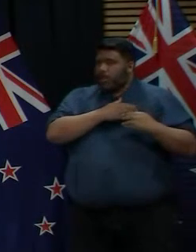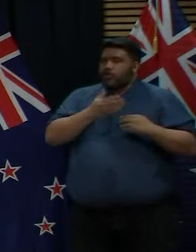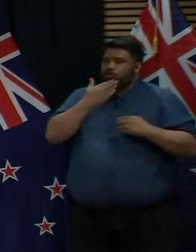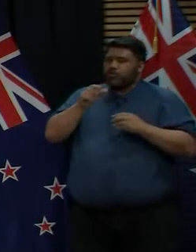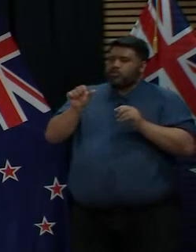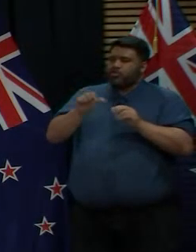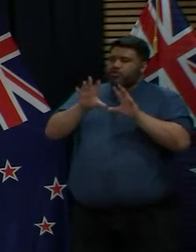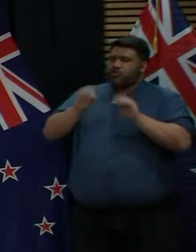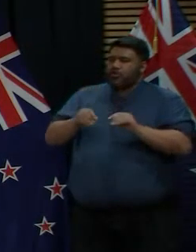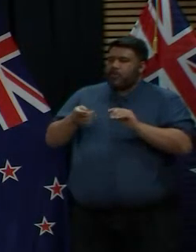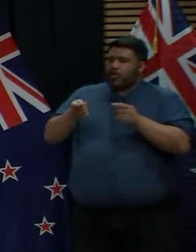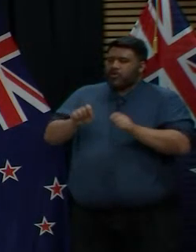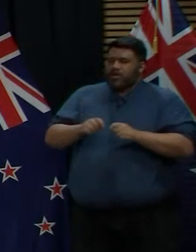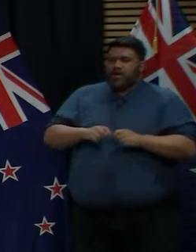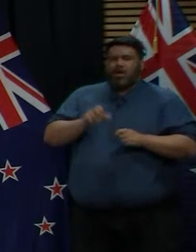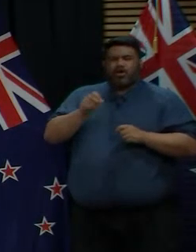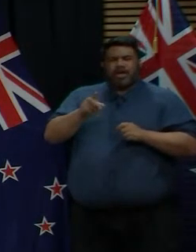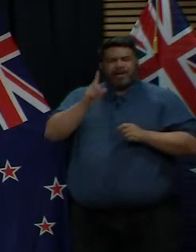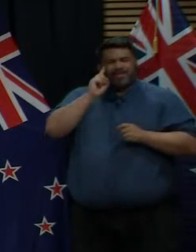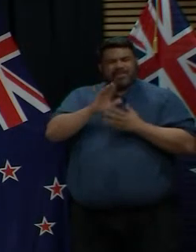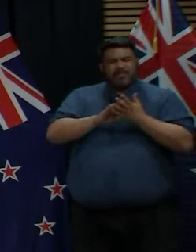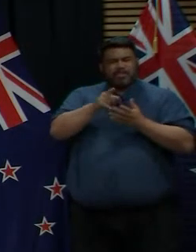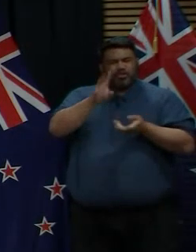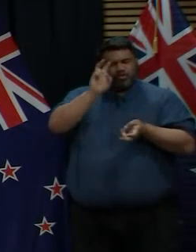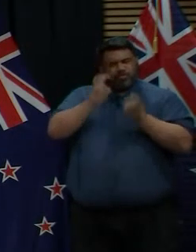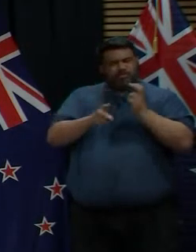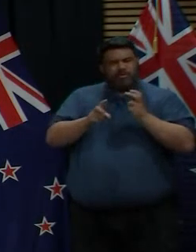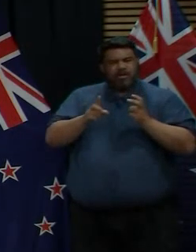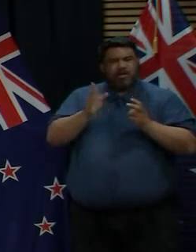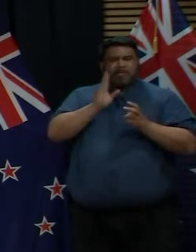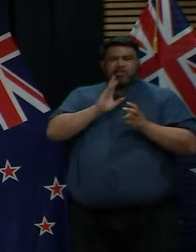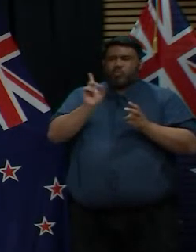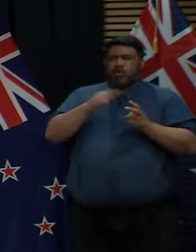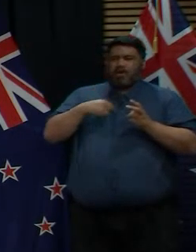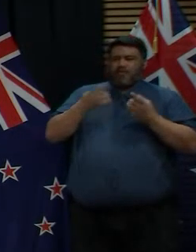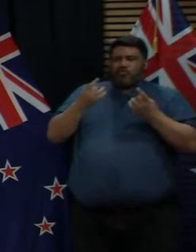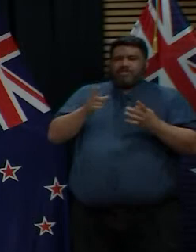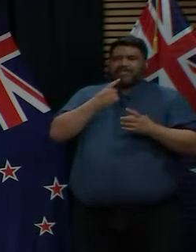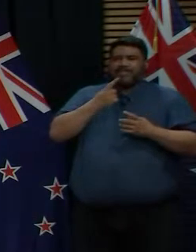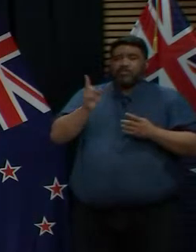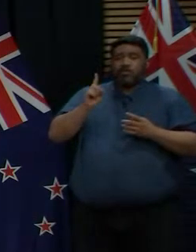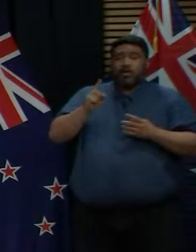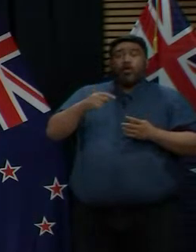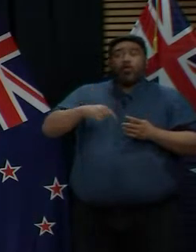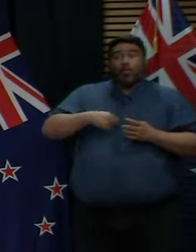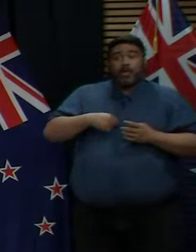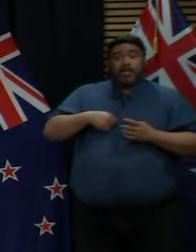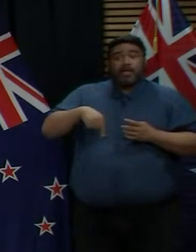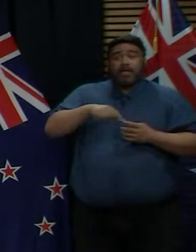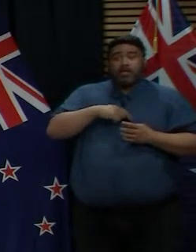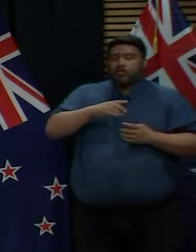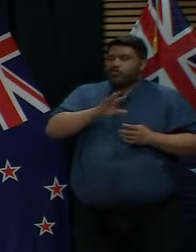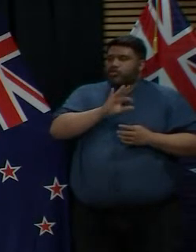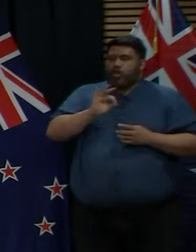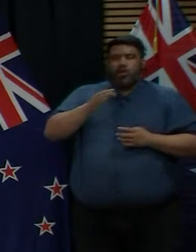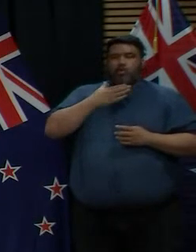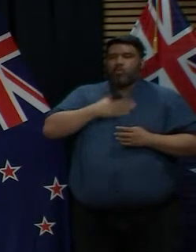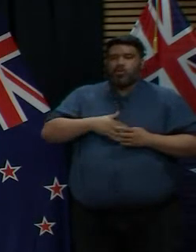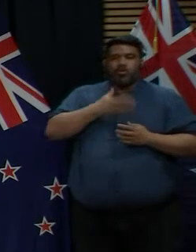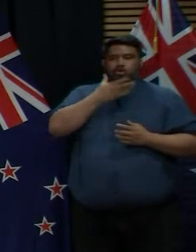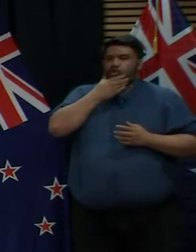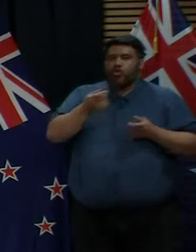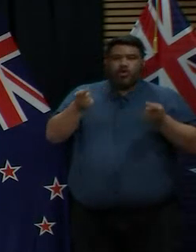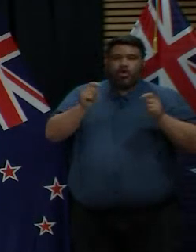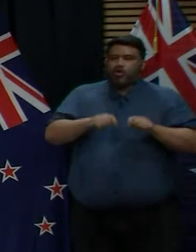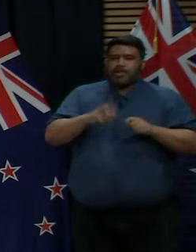that you haven't picked up one of my key messages today, which is we don't want to use that tool, and nor do we have to in the future. We've previously used lockdowns